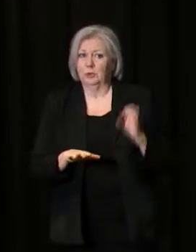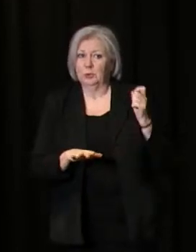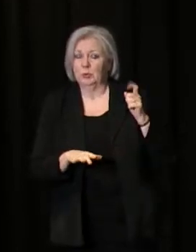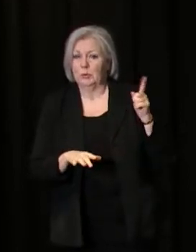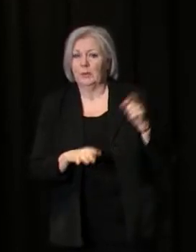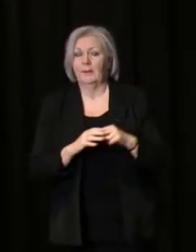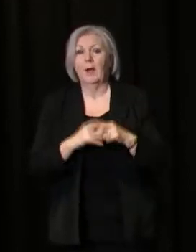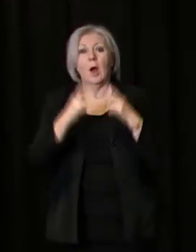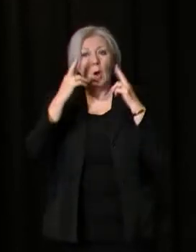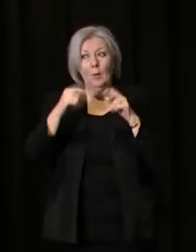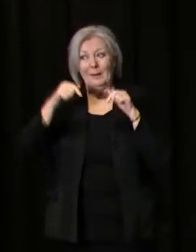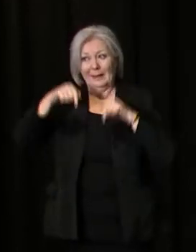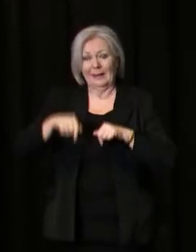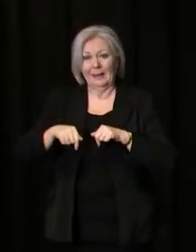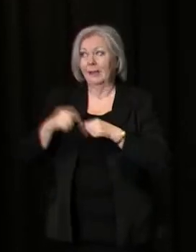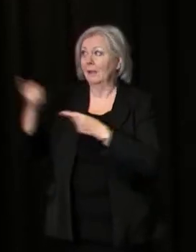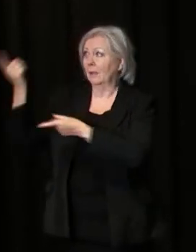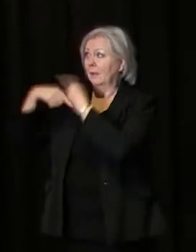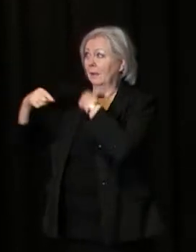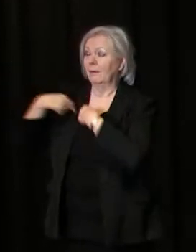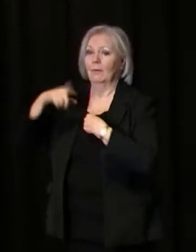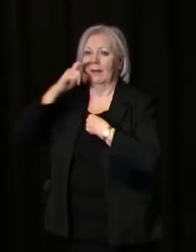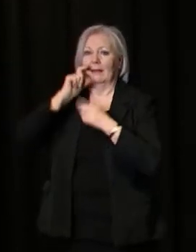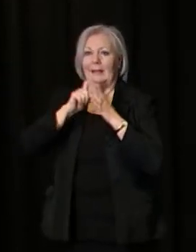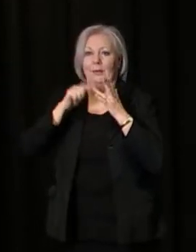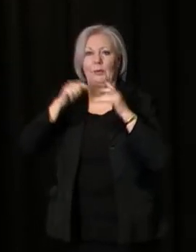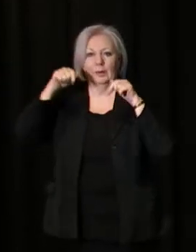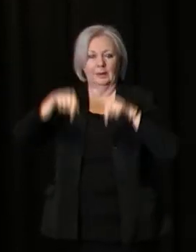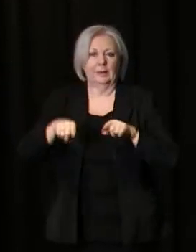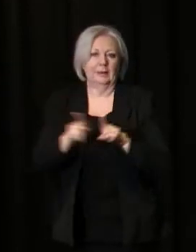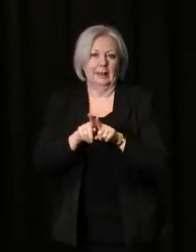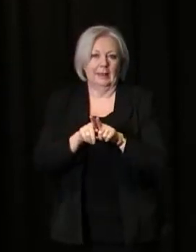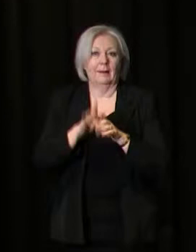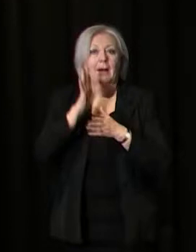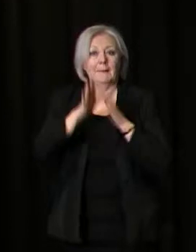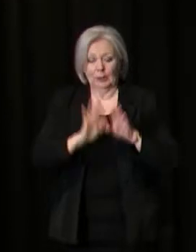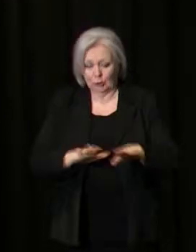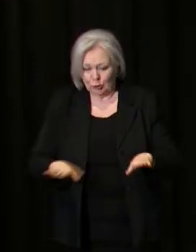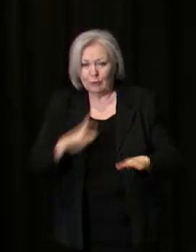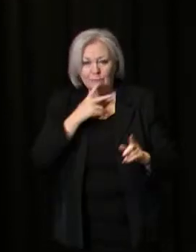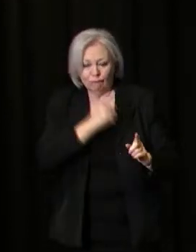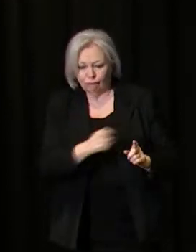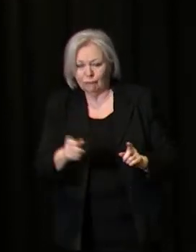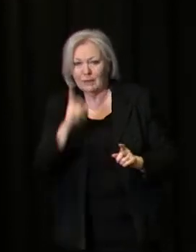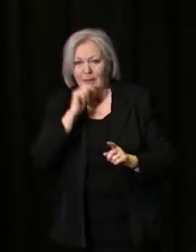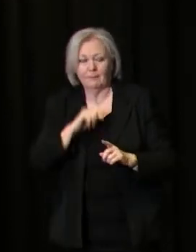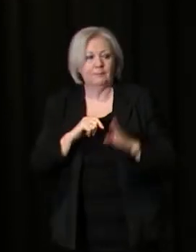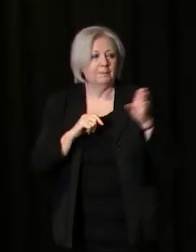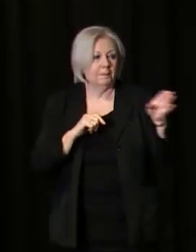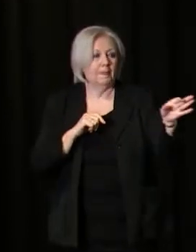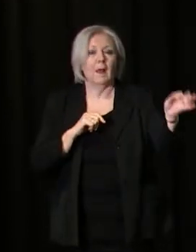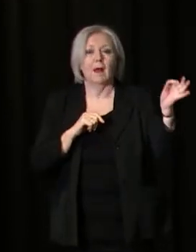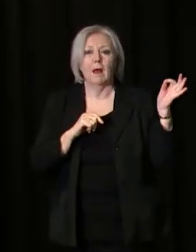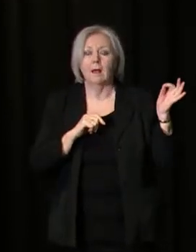we can have the same approvals, you know, in our own time, in our own process, and we can get our kids vaccinated as well.